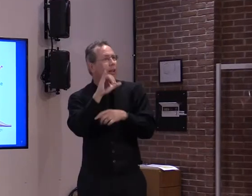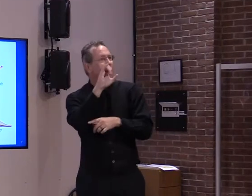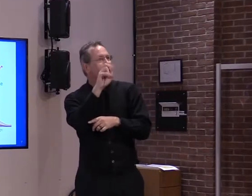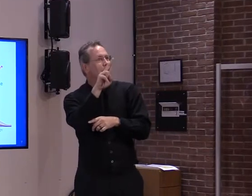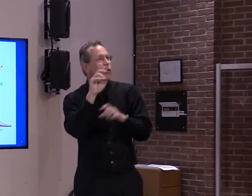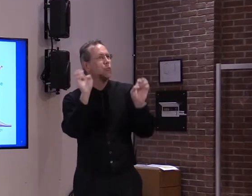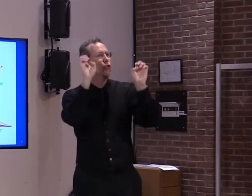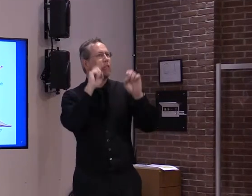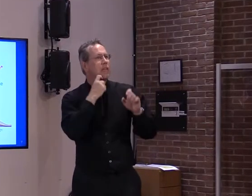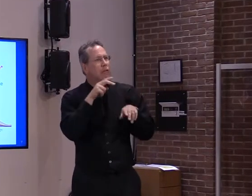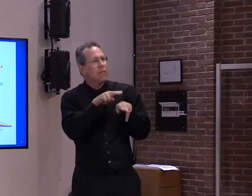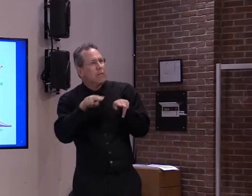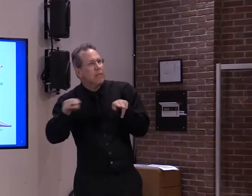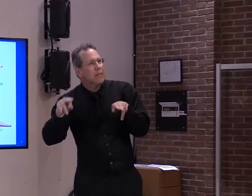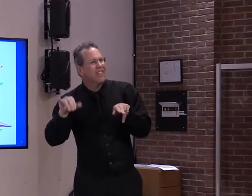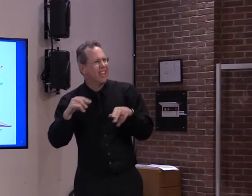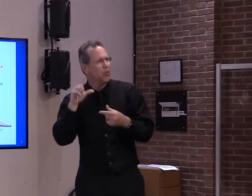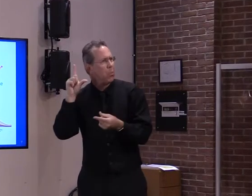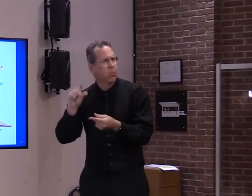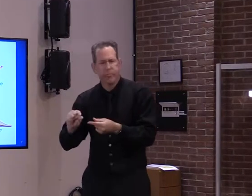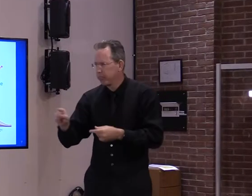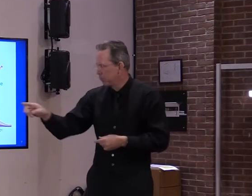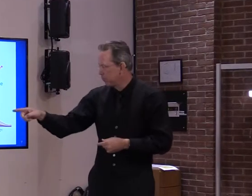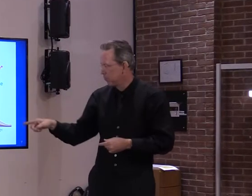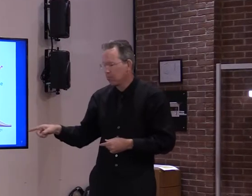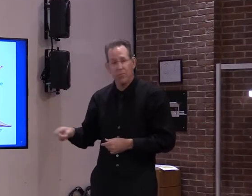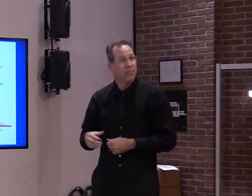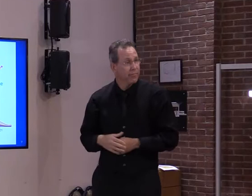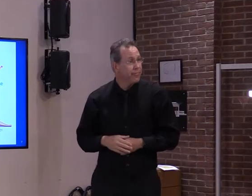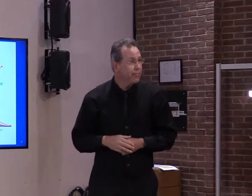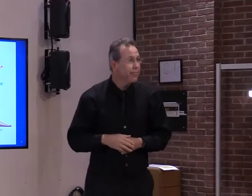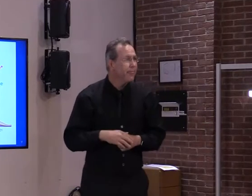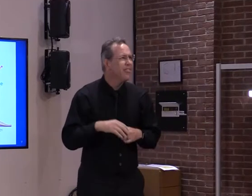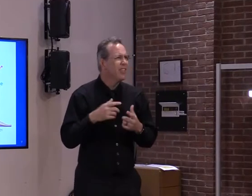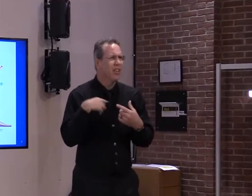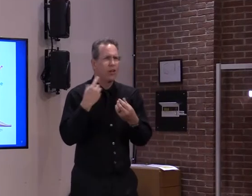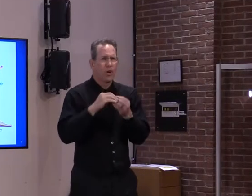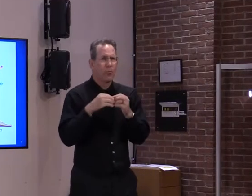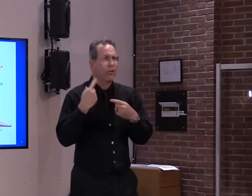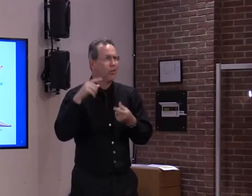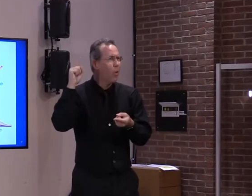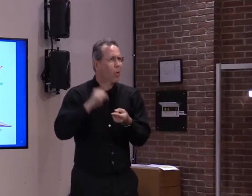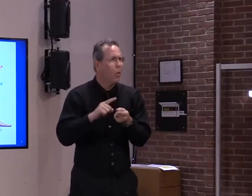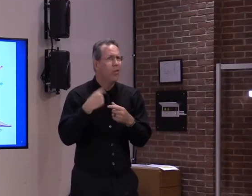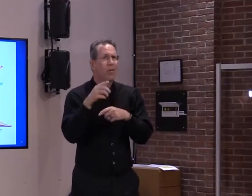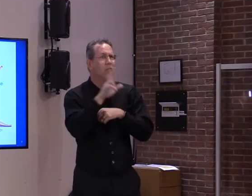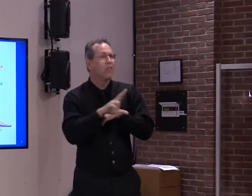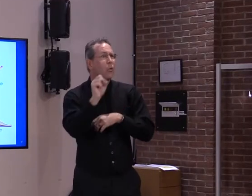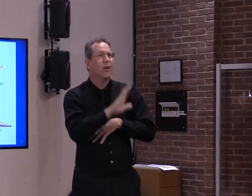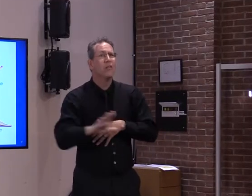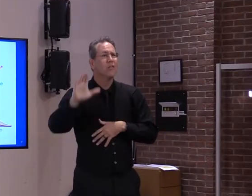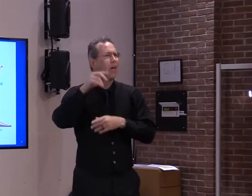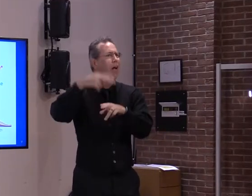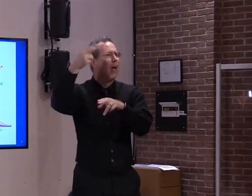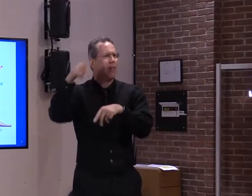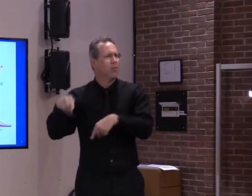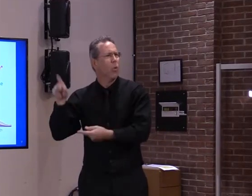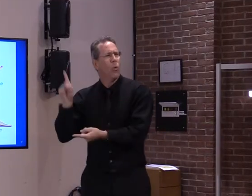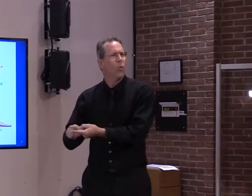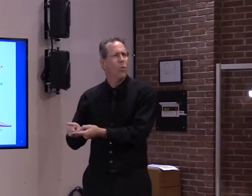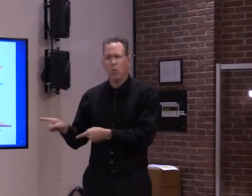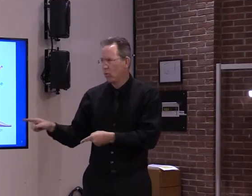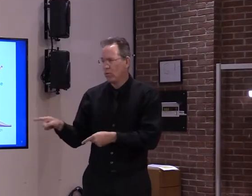hospitalization data specifically this week, our rates are very low. So even a slight increase in the rate can cause a large